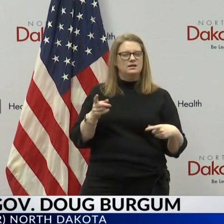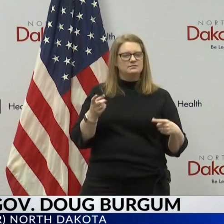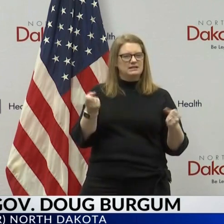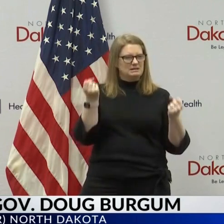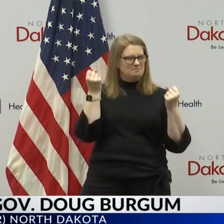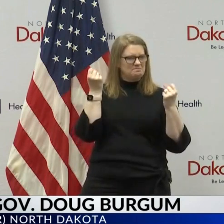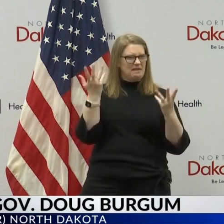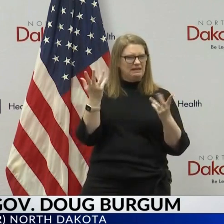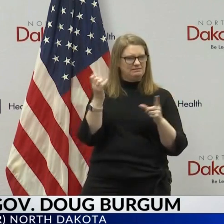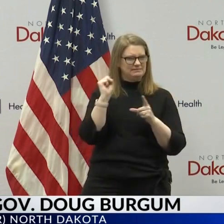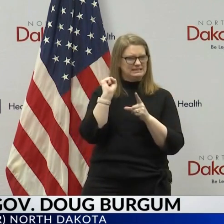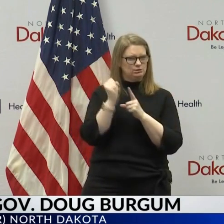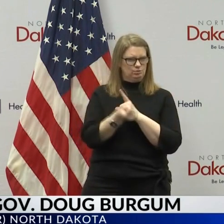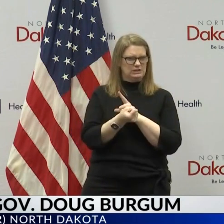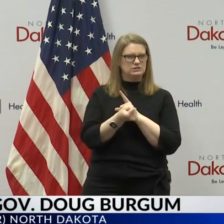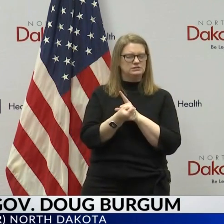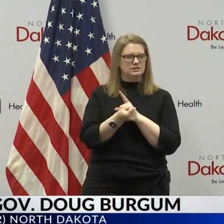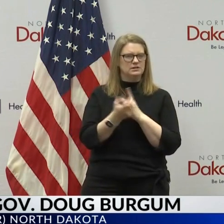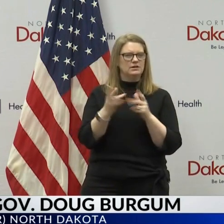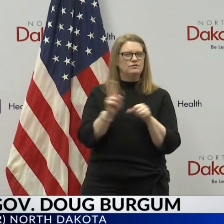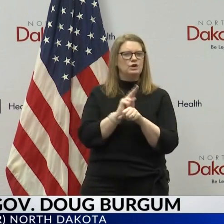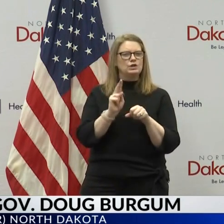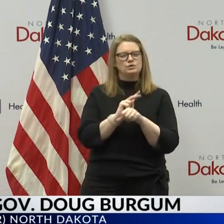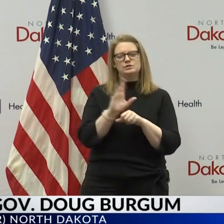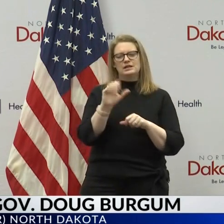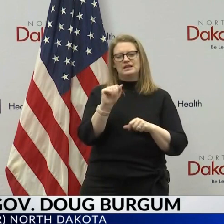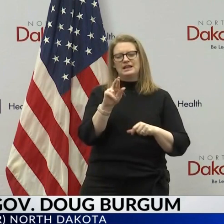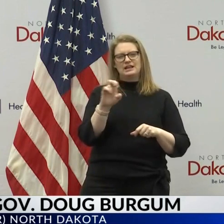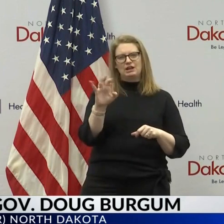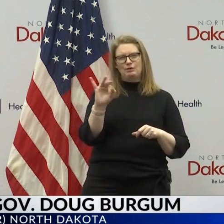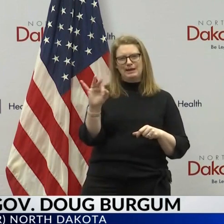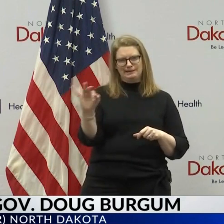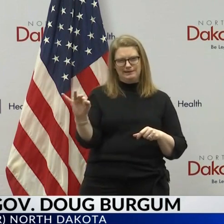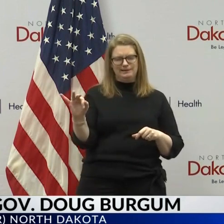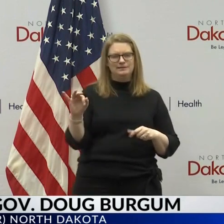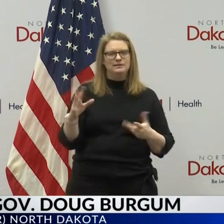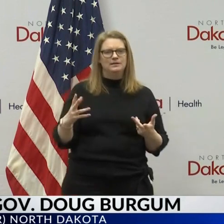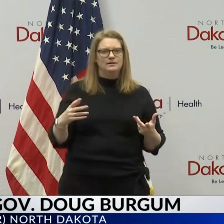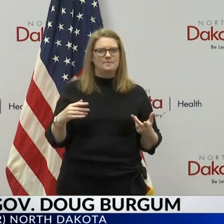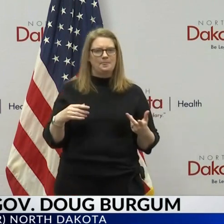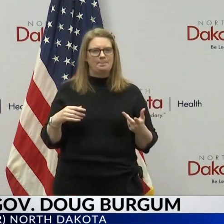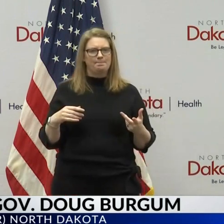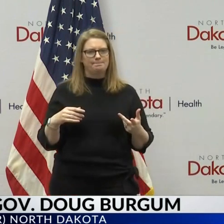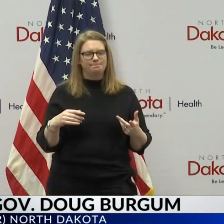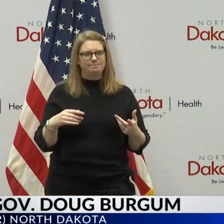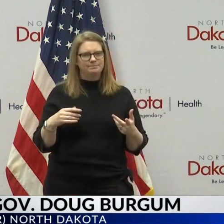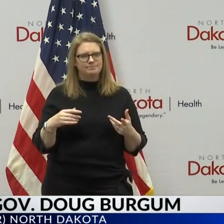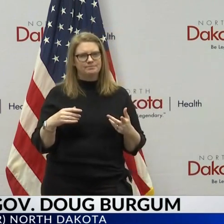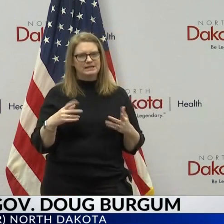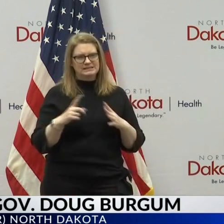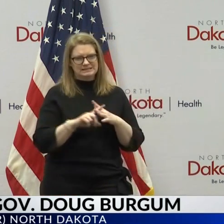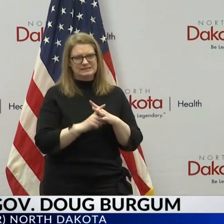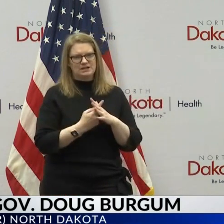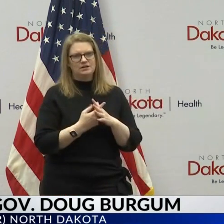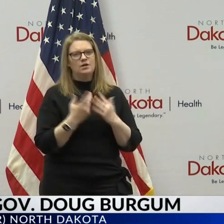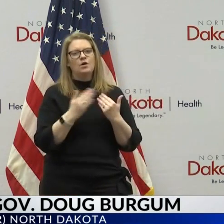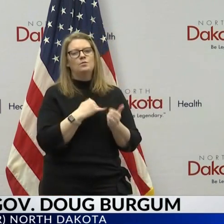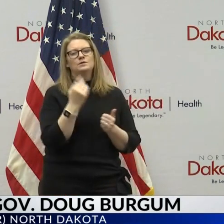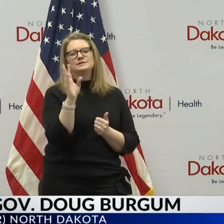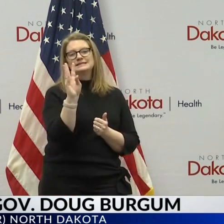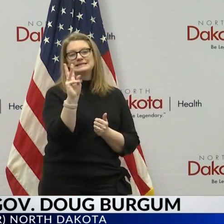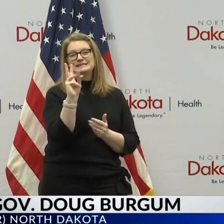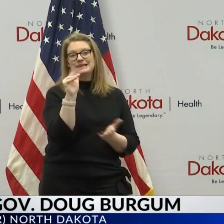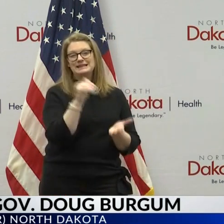of scenarios for using Care 19, the app, which is off and running. We have almost